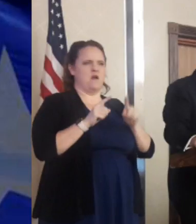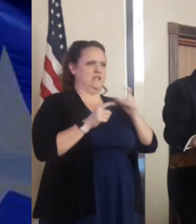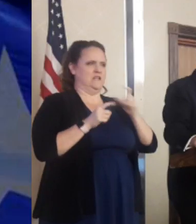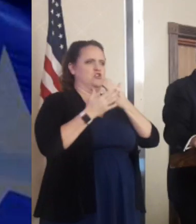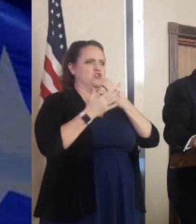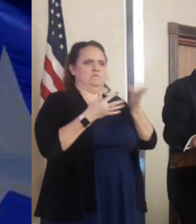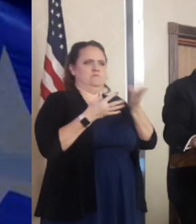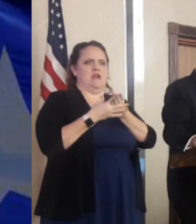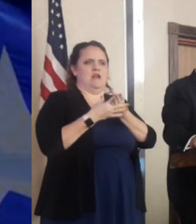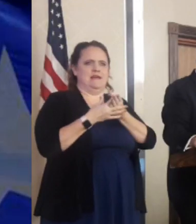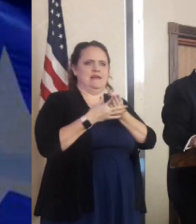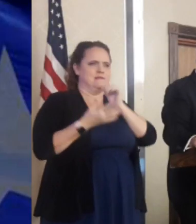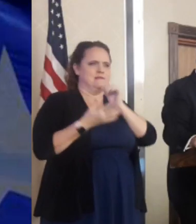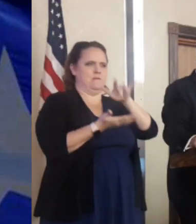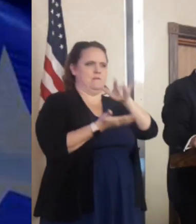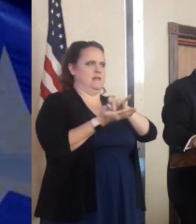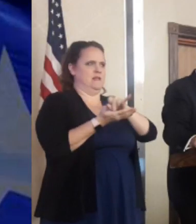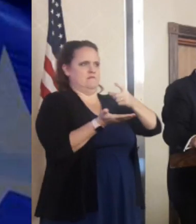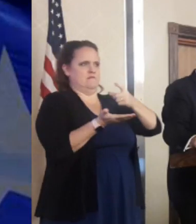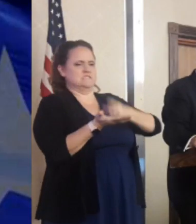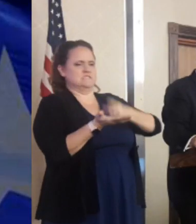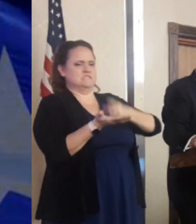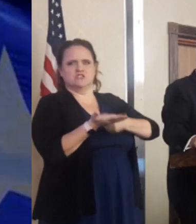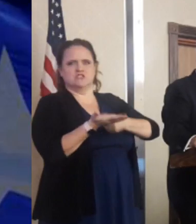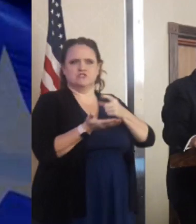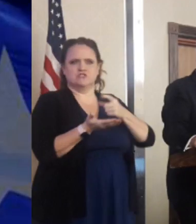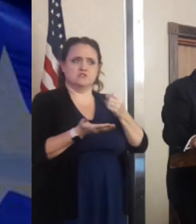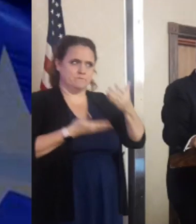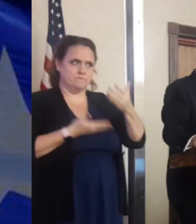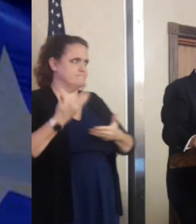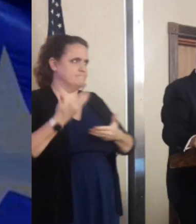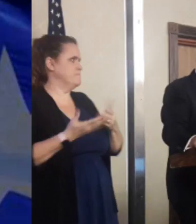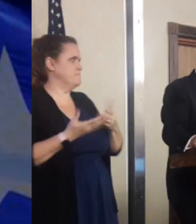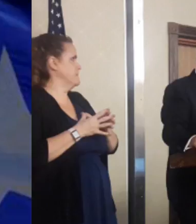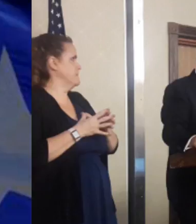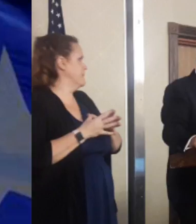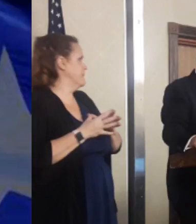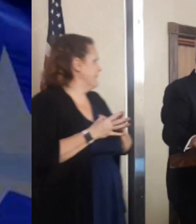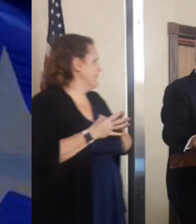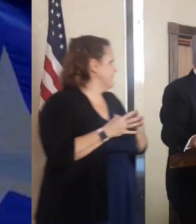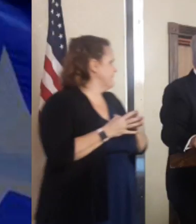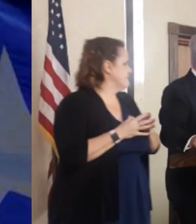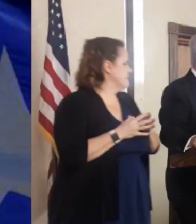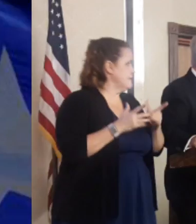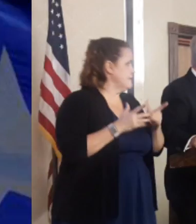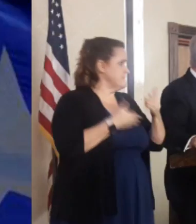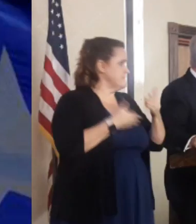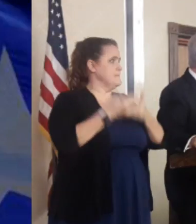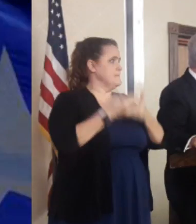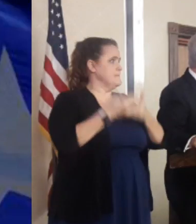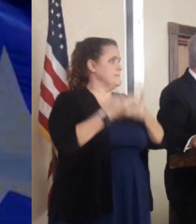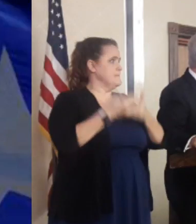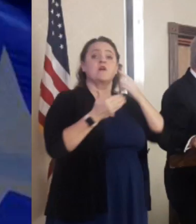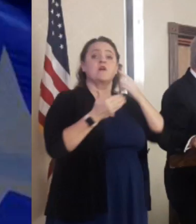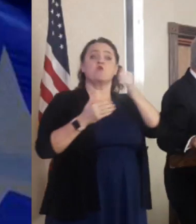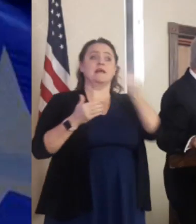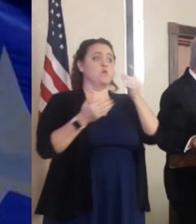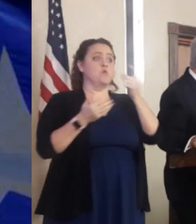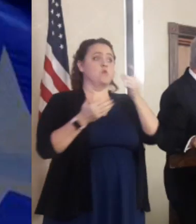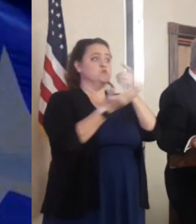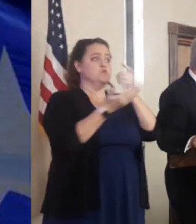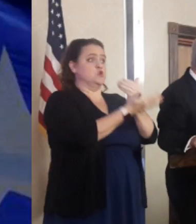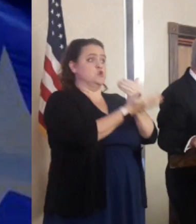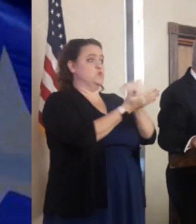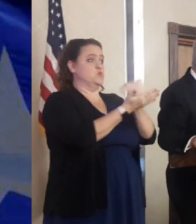middle of the discussion to be able to do that. So let's get through this. For anybody who is new, you've got a